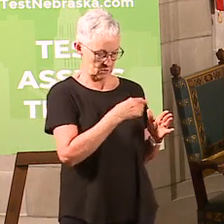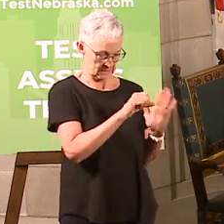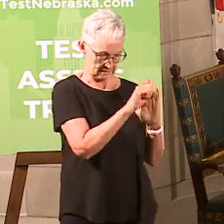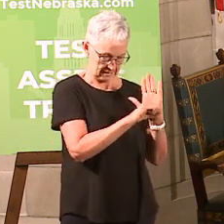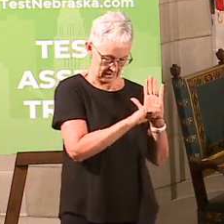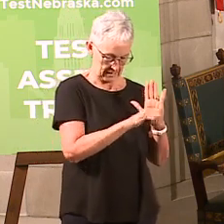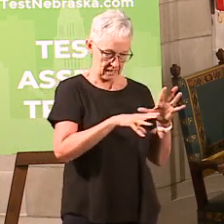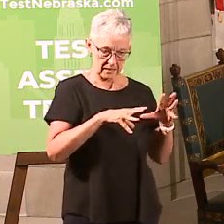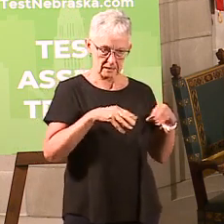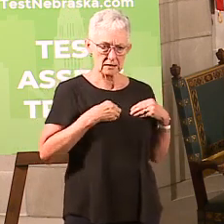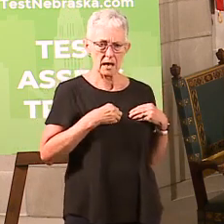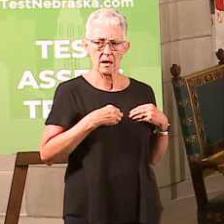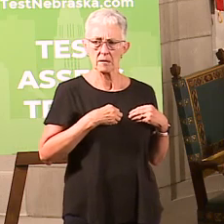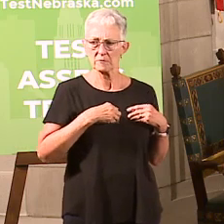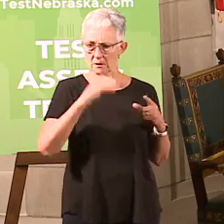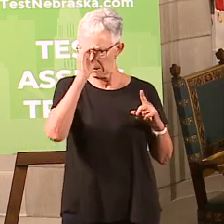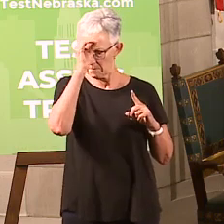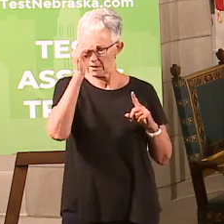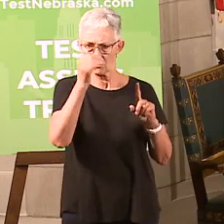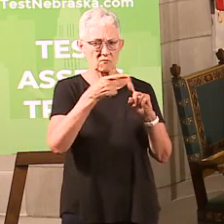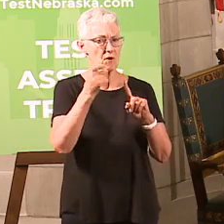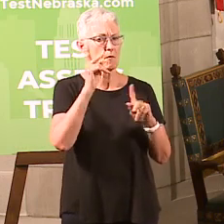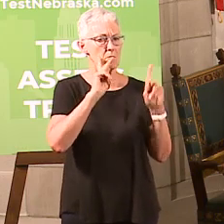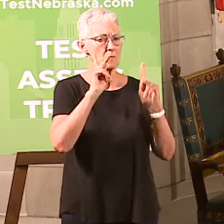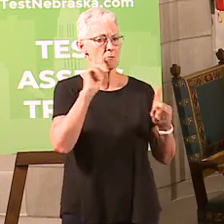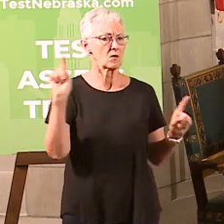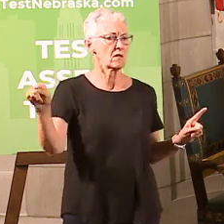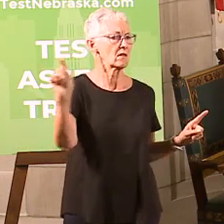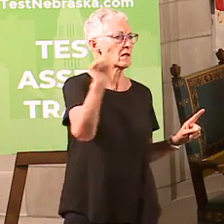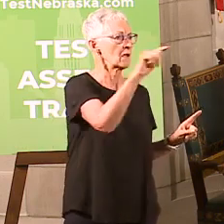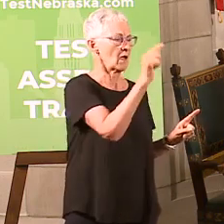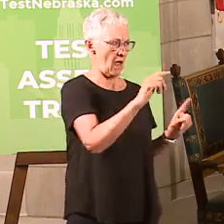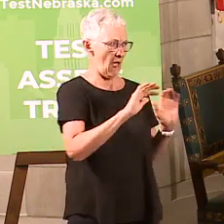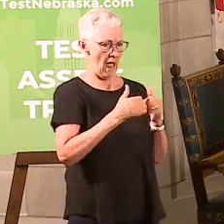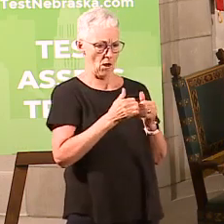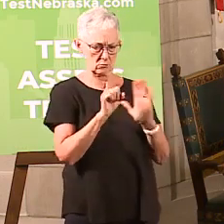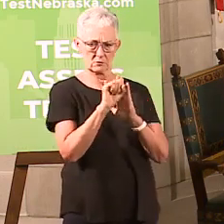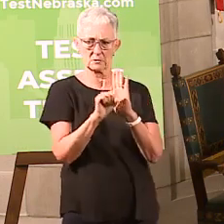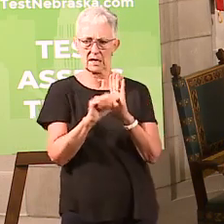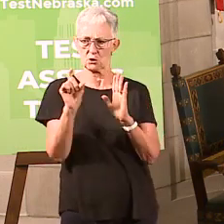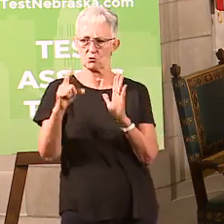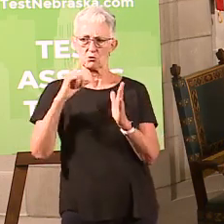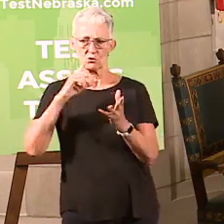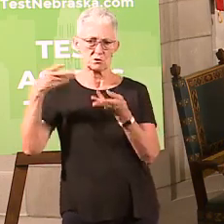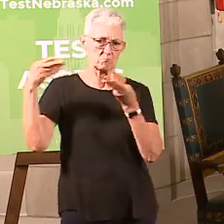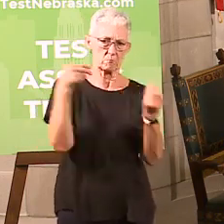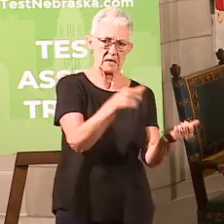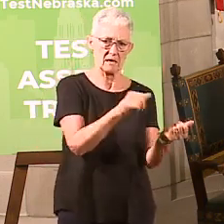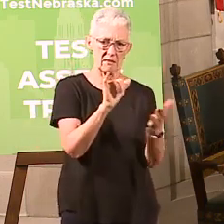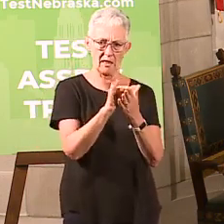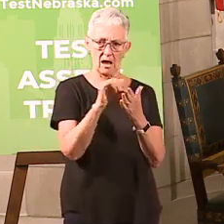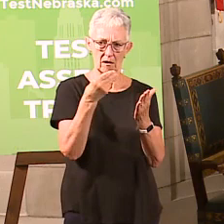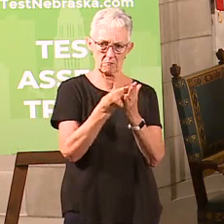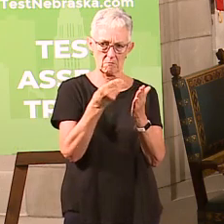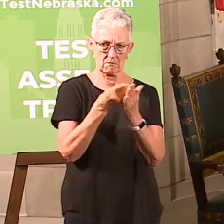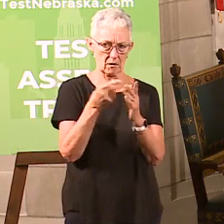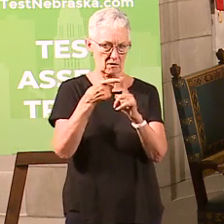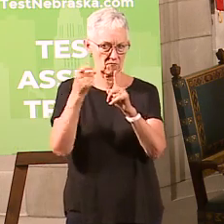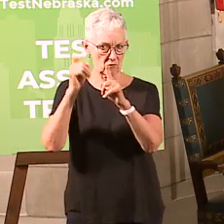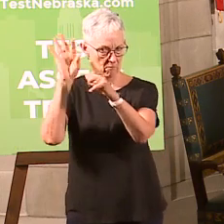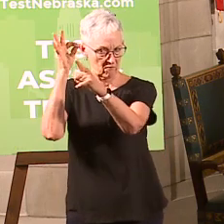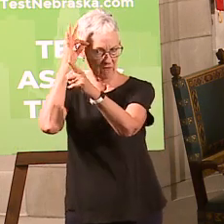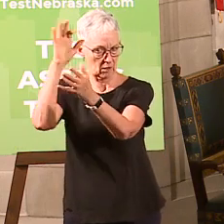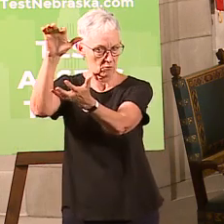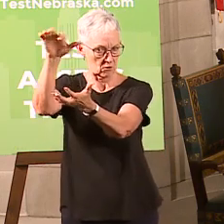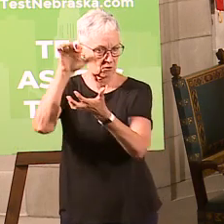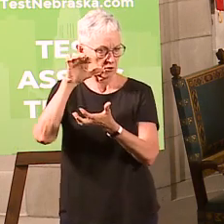like the one for, say, small business as an example, we had Tony Goins, our Director for Economic Development, put together a group of